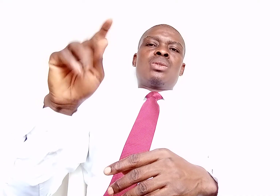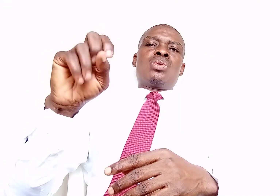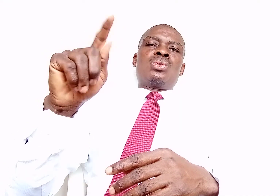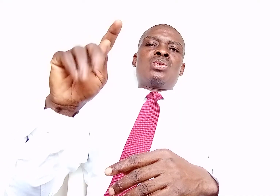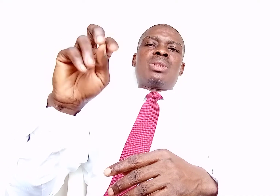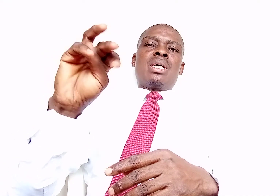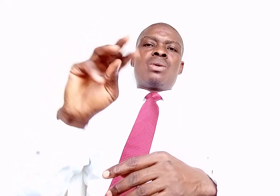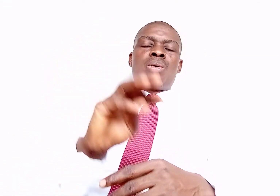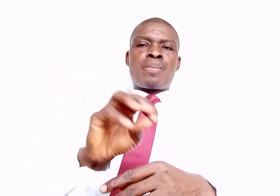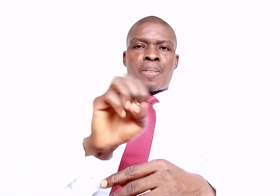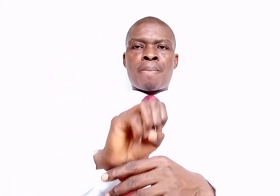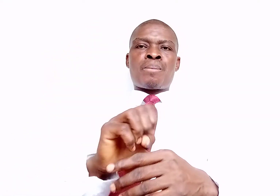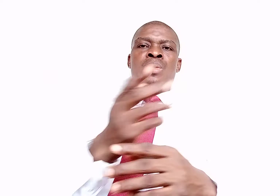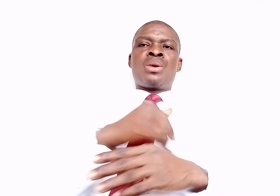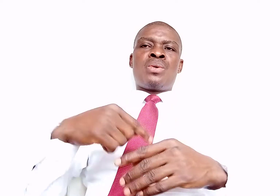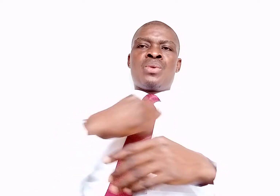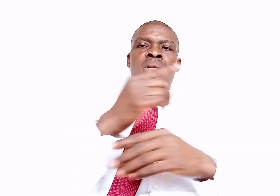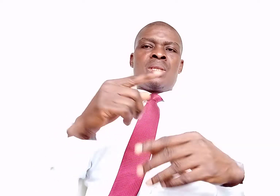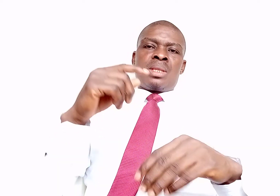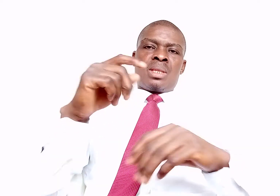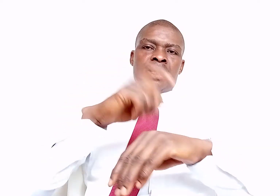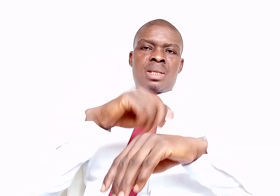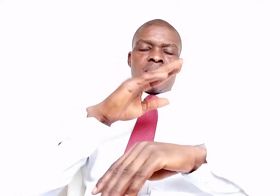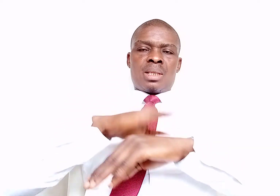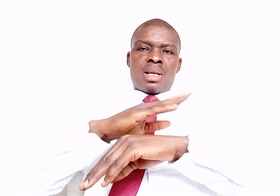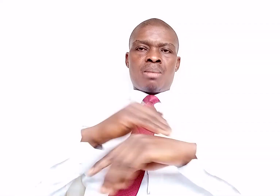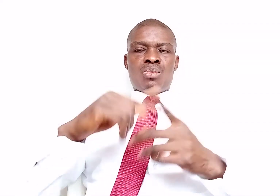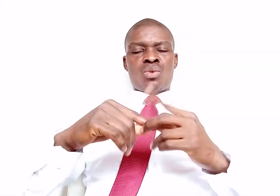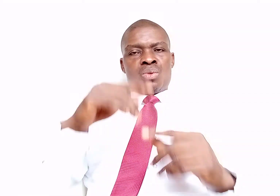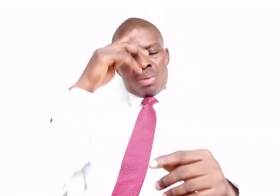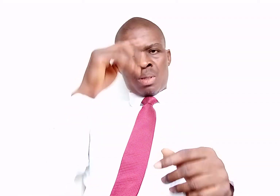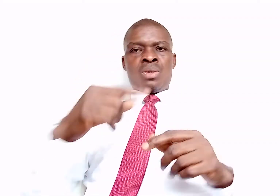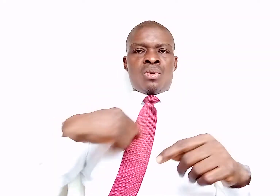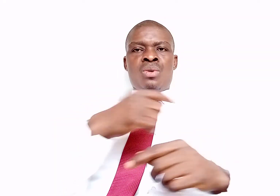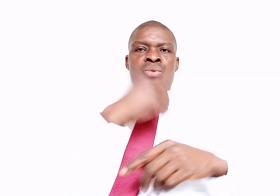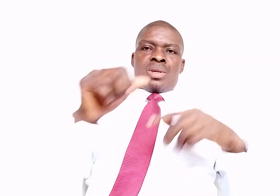We will take time to refresh now, and then we'll continue later.